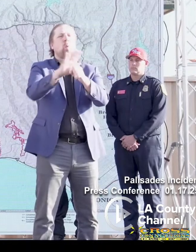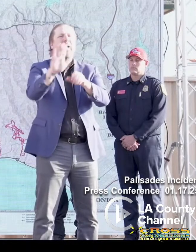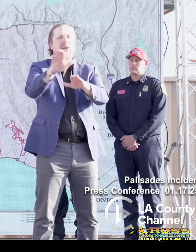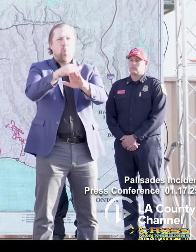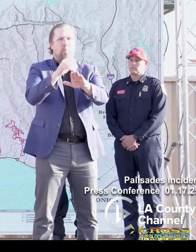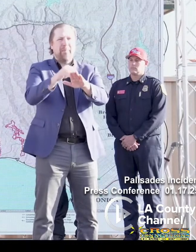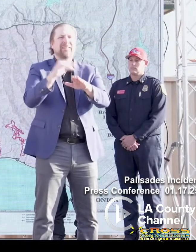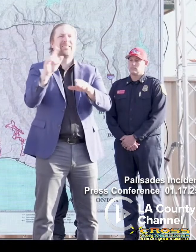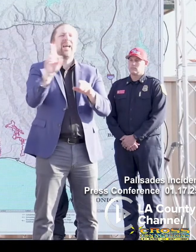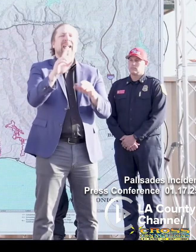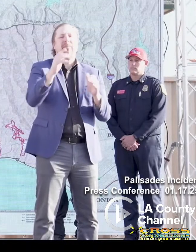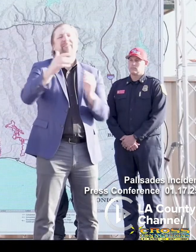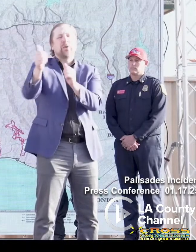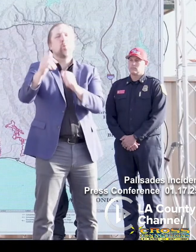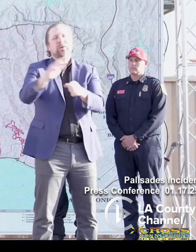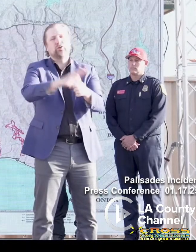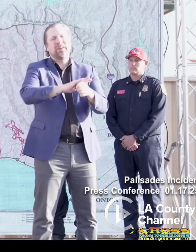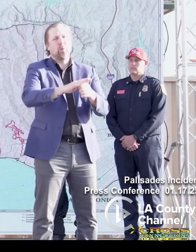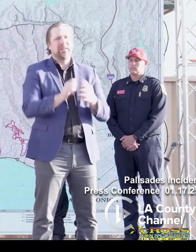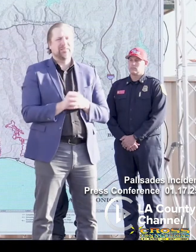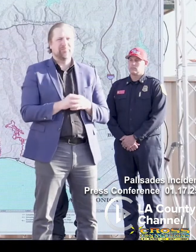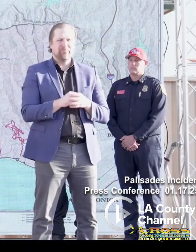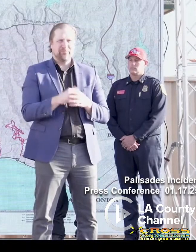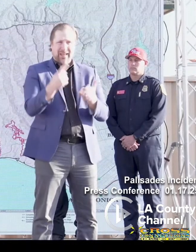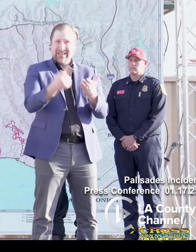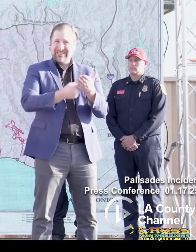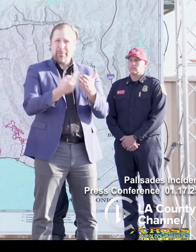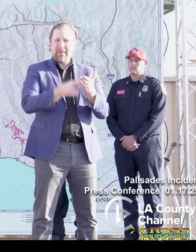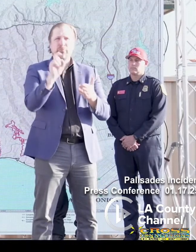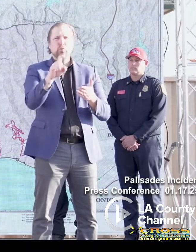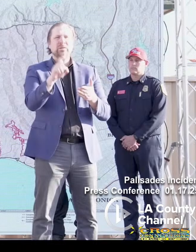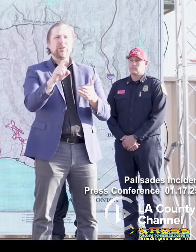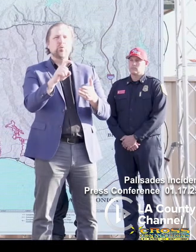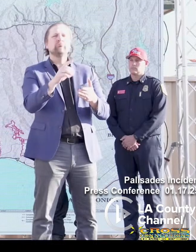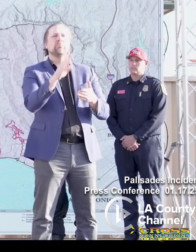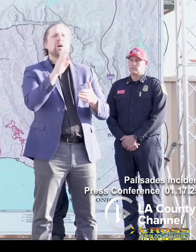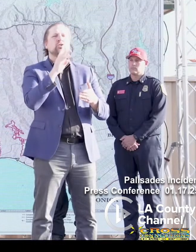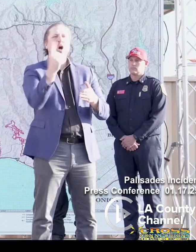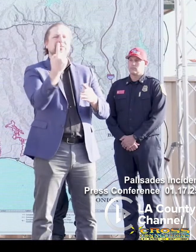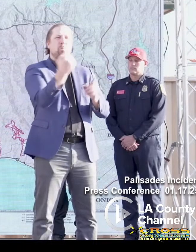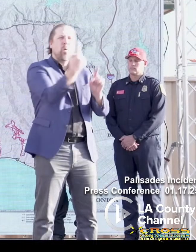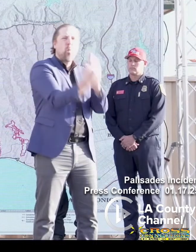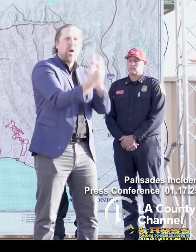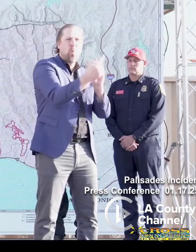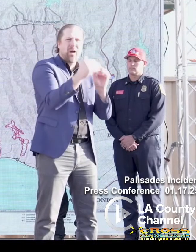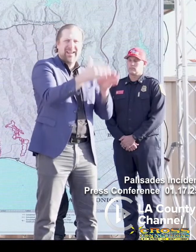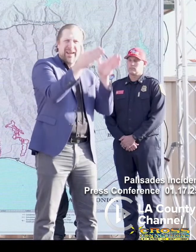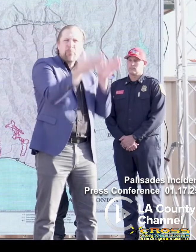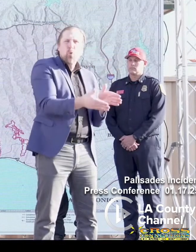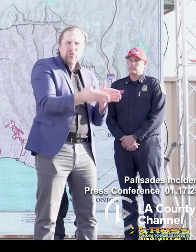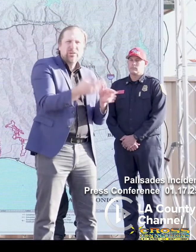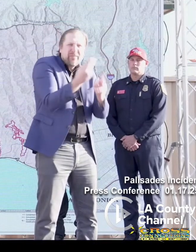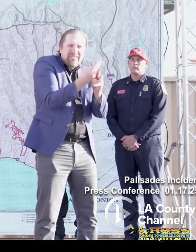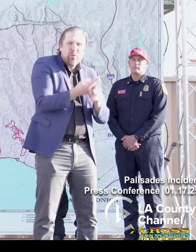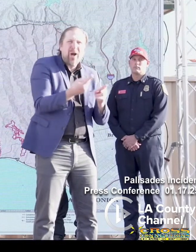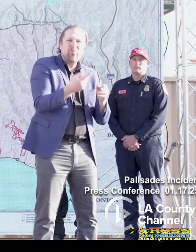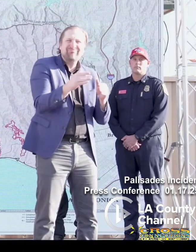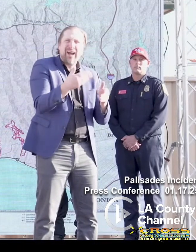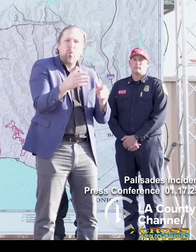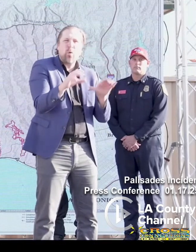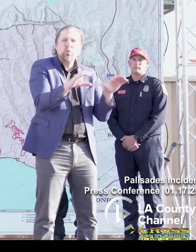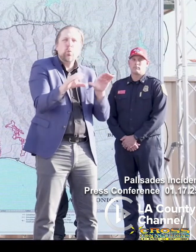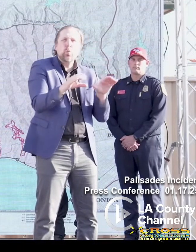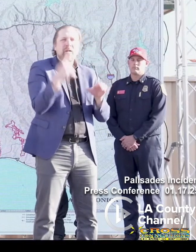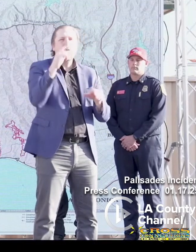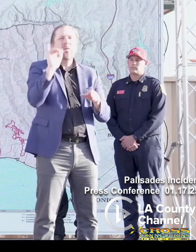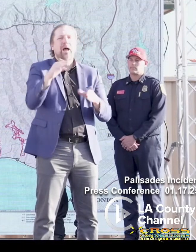the evacuation area. Sometimes, though, you need to talk to someone in person to make those first steps. For that, we have